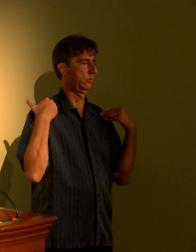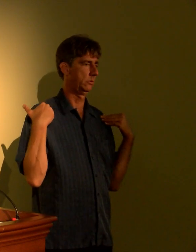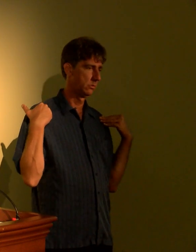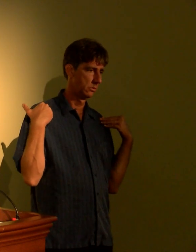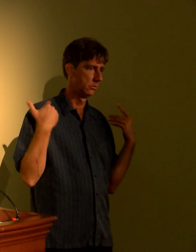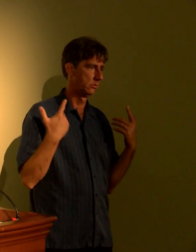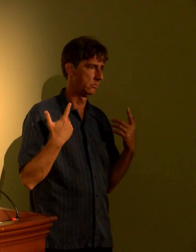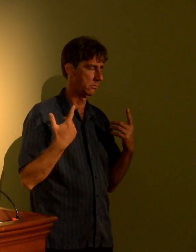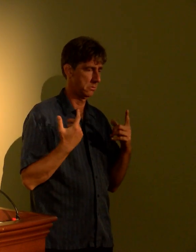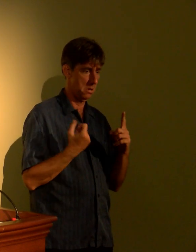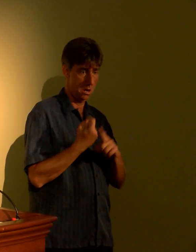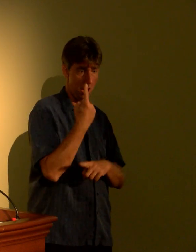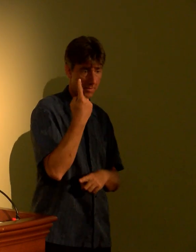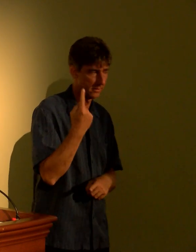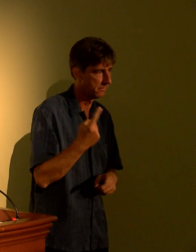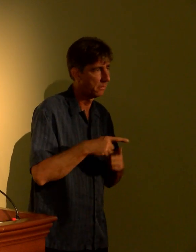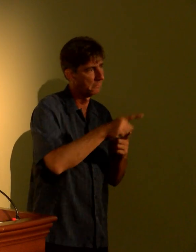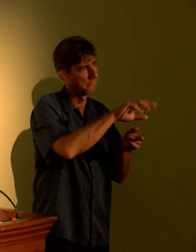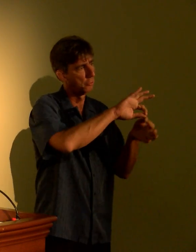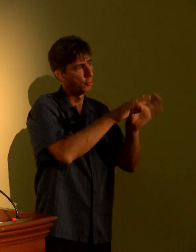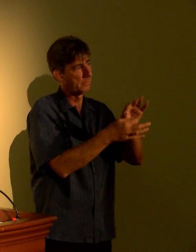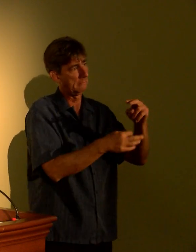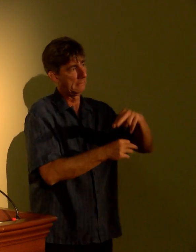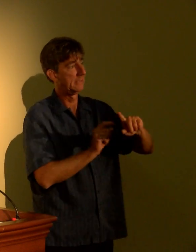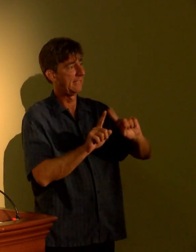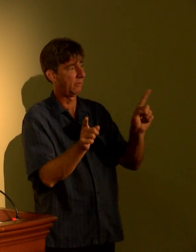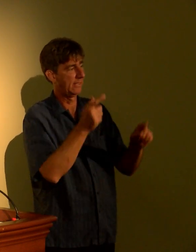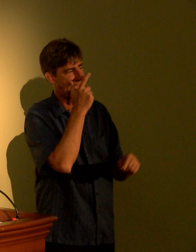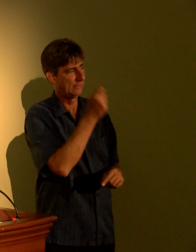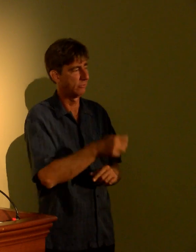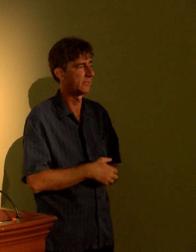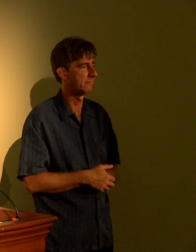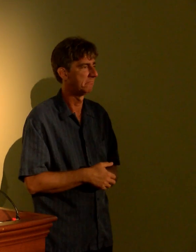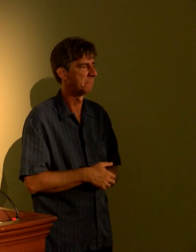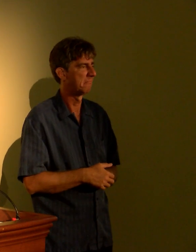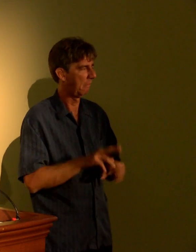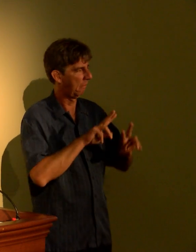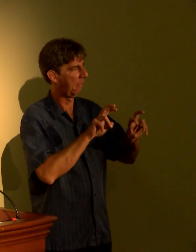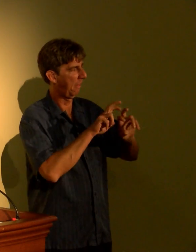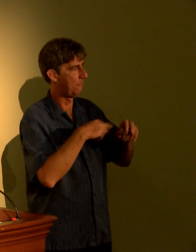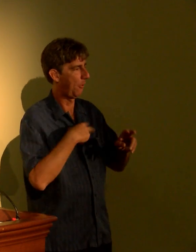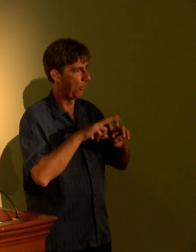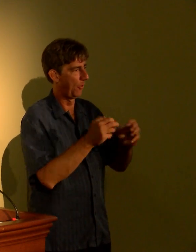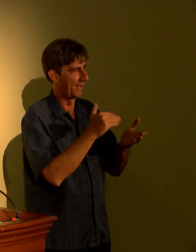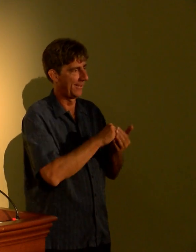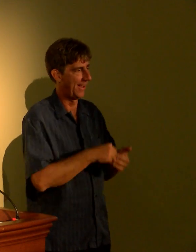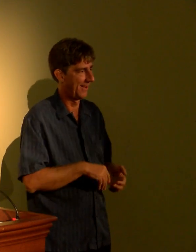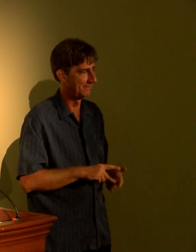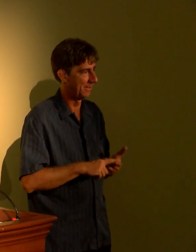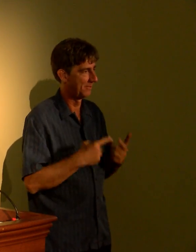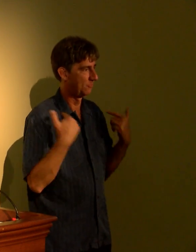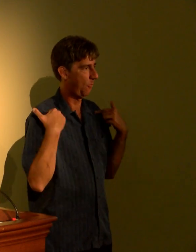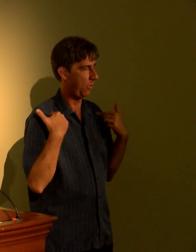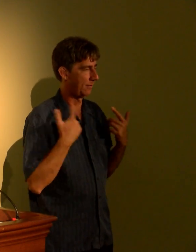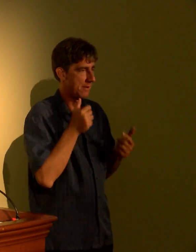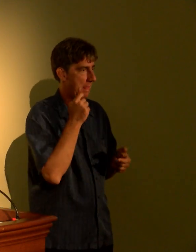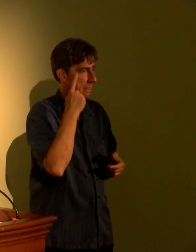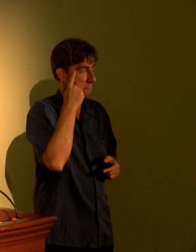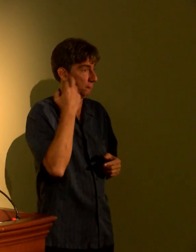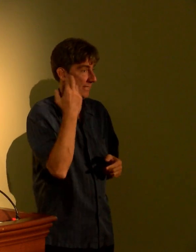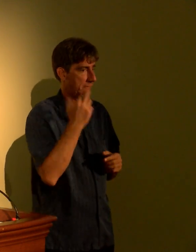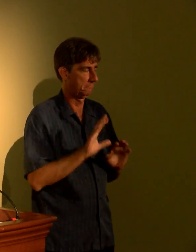but everybody sees things differently. That's interesting. I'll have to go back and take another look, but nothing that would come to mind.